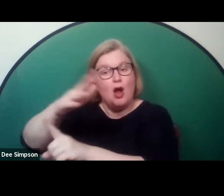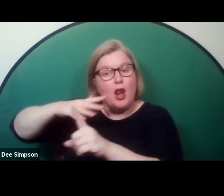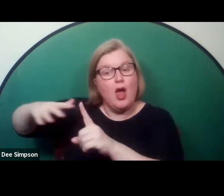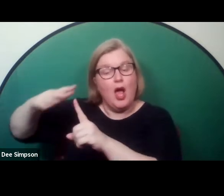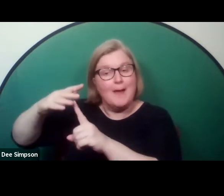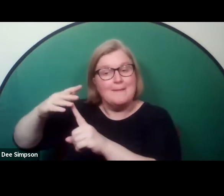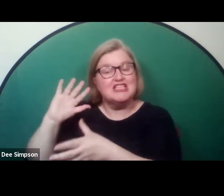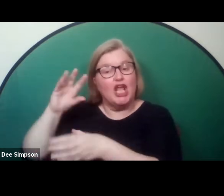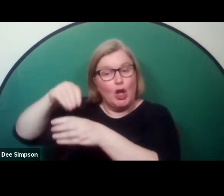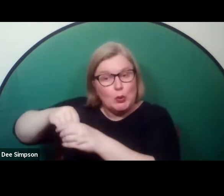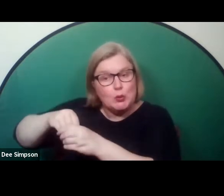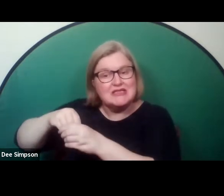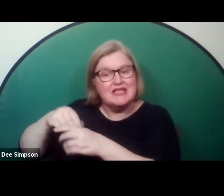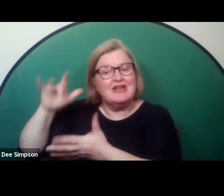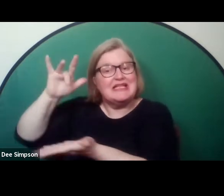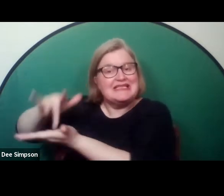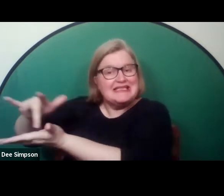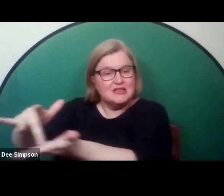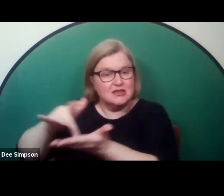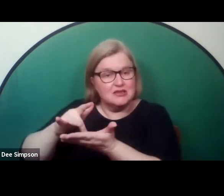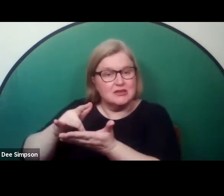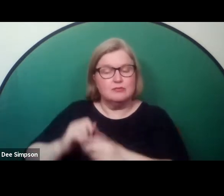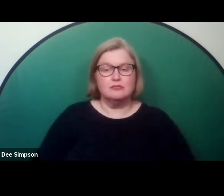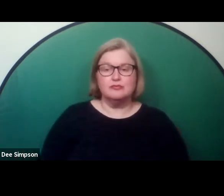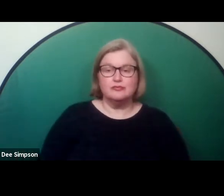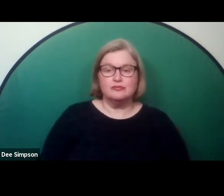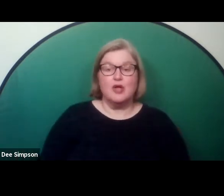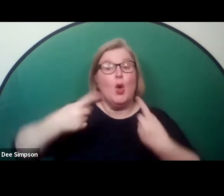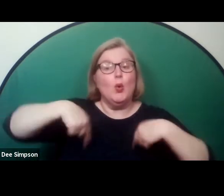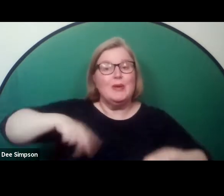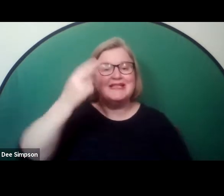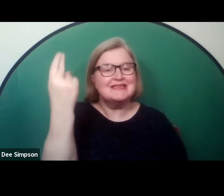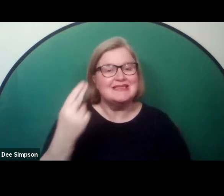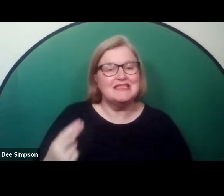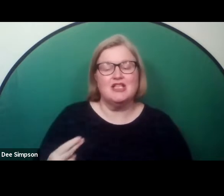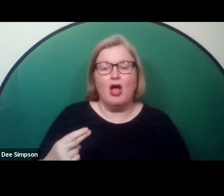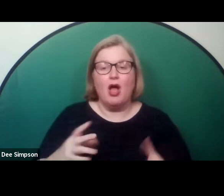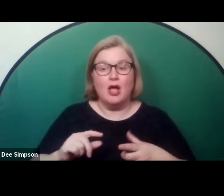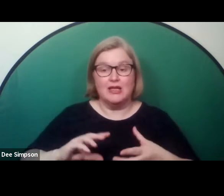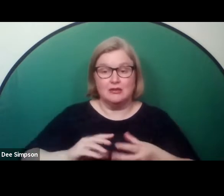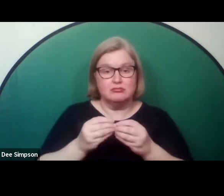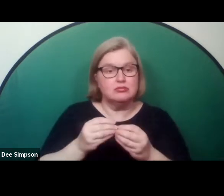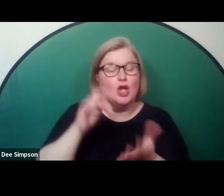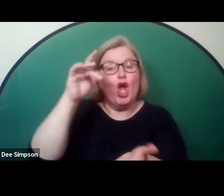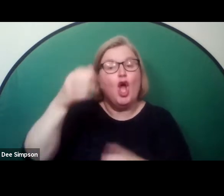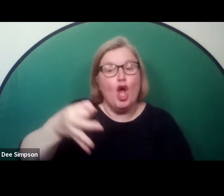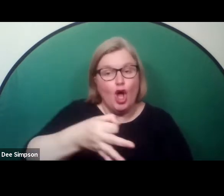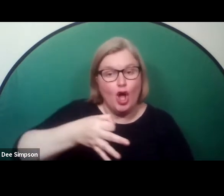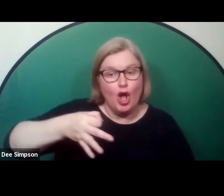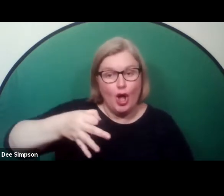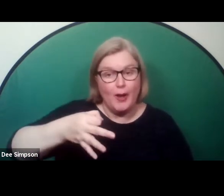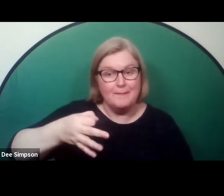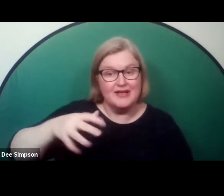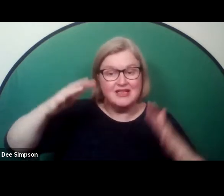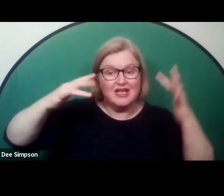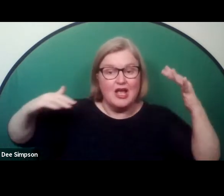So the design and planning of the urban built environment and infrastructure has a crucial role in a more equitable and resilient future.